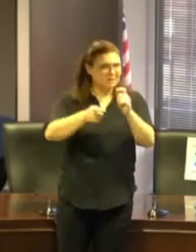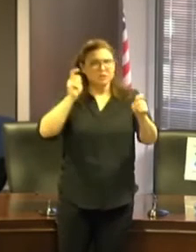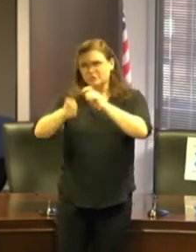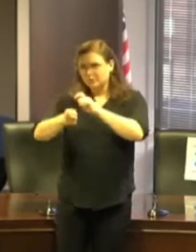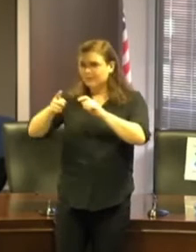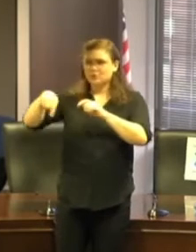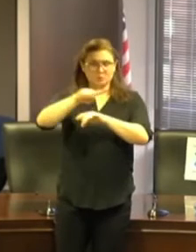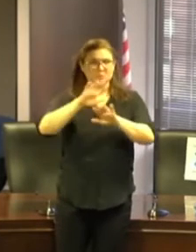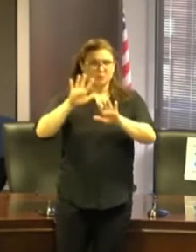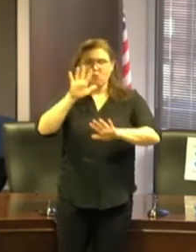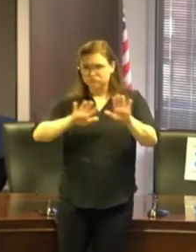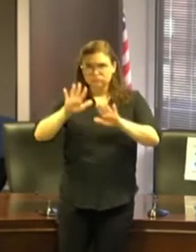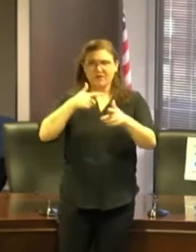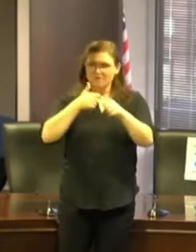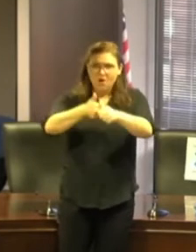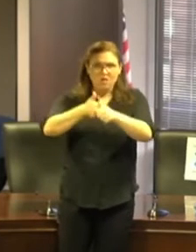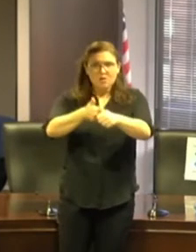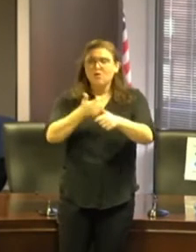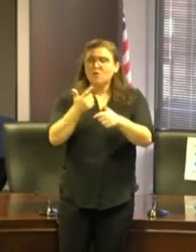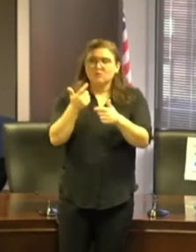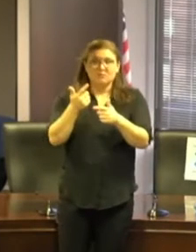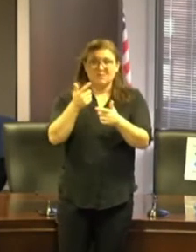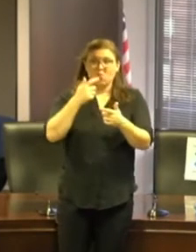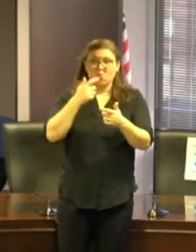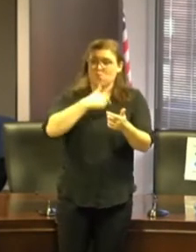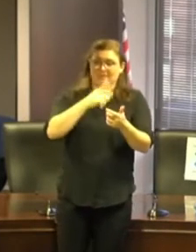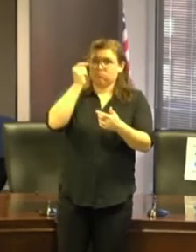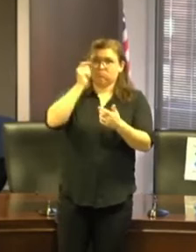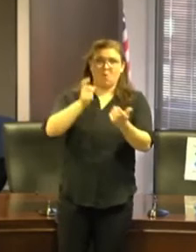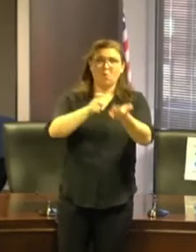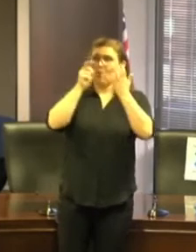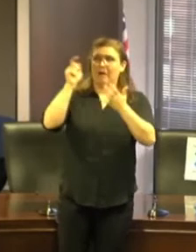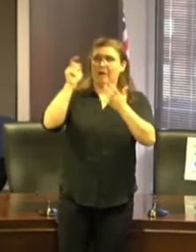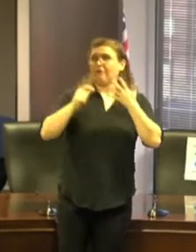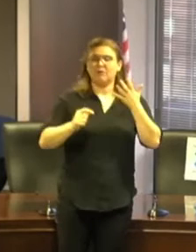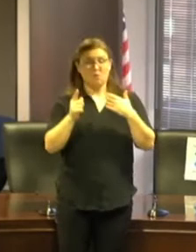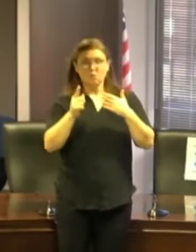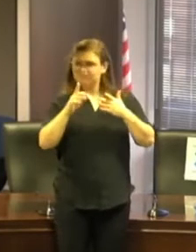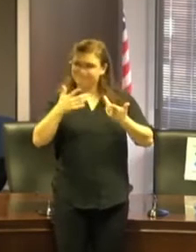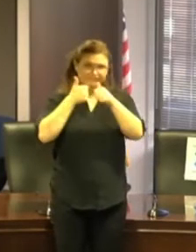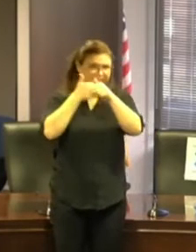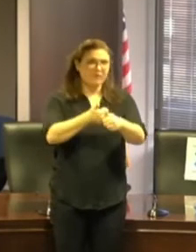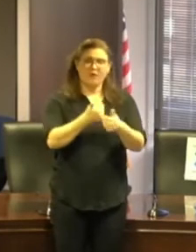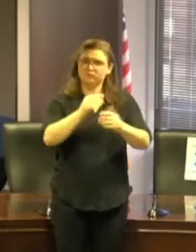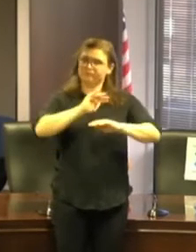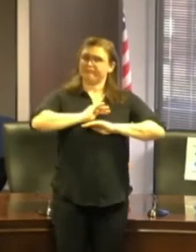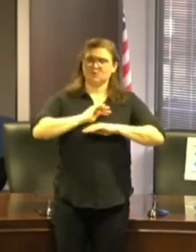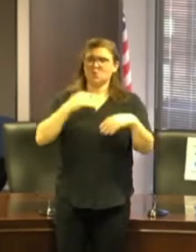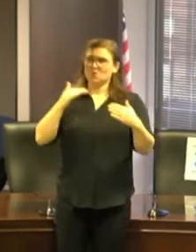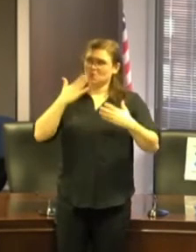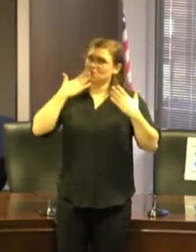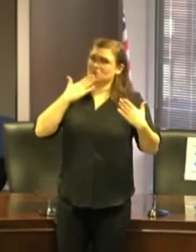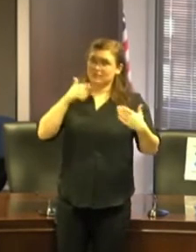and gone through. As we all go through a very difficult time, and as a board, I'm sure we